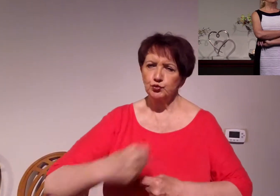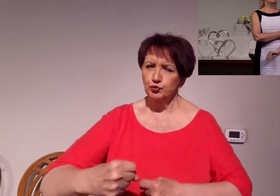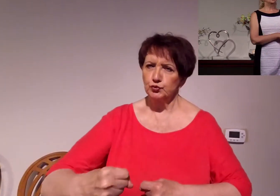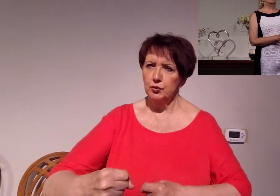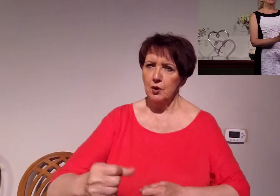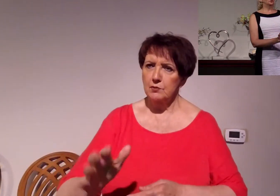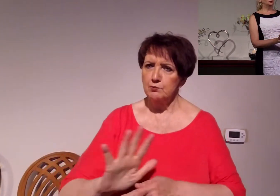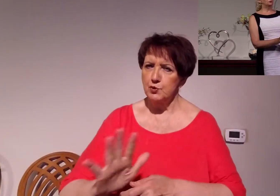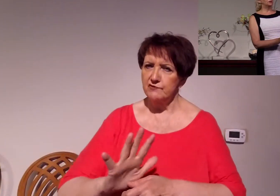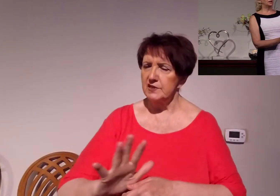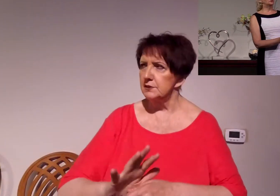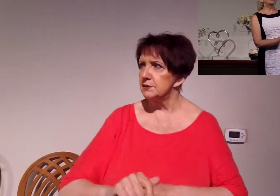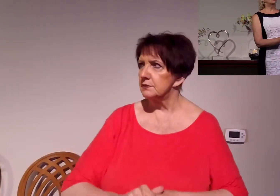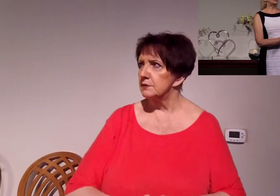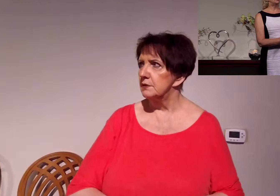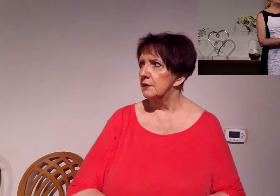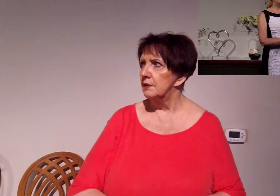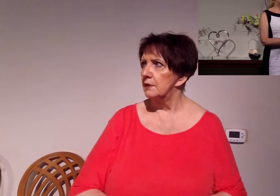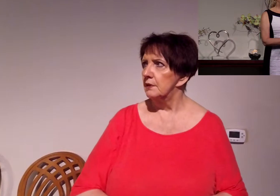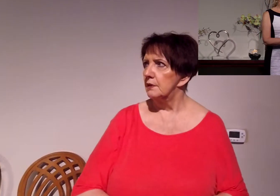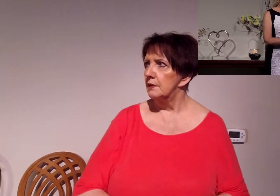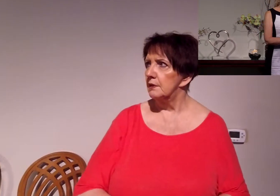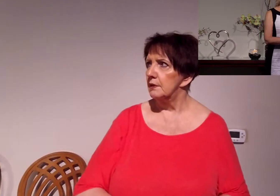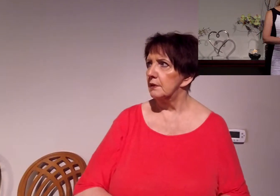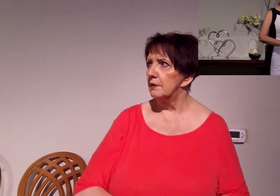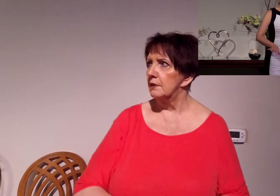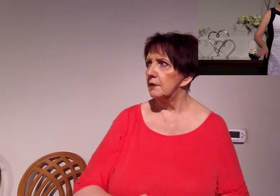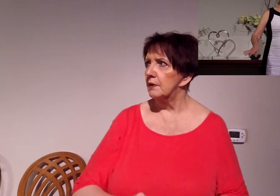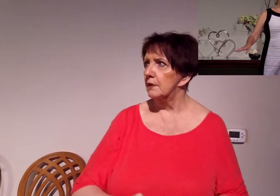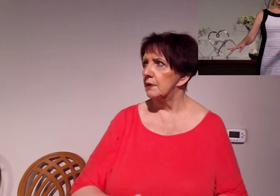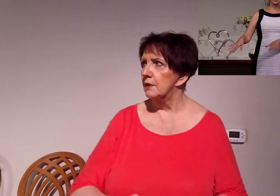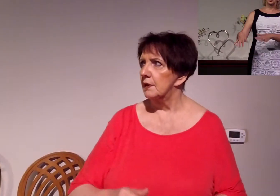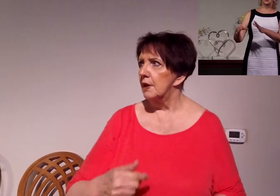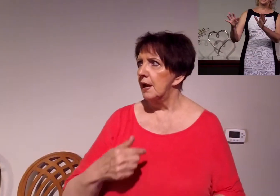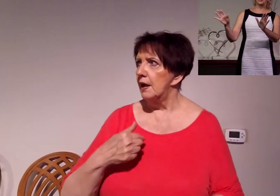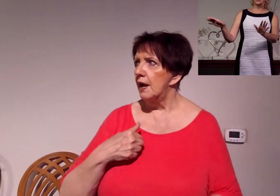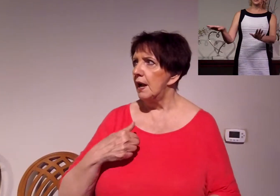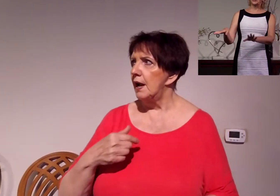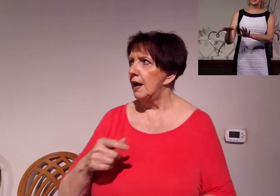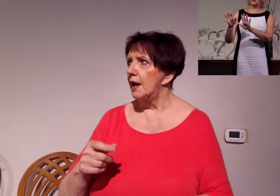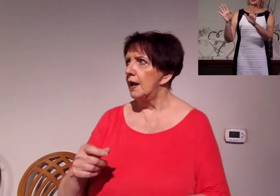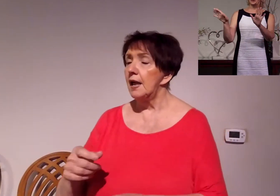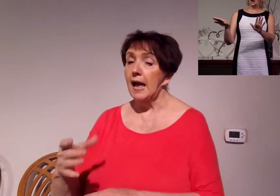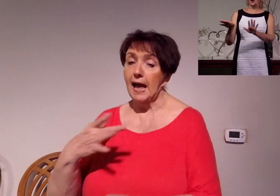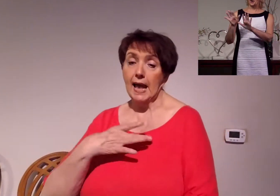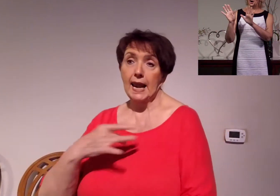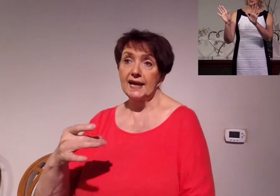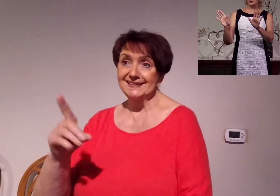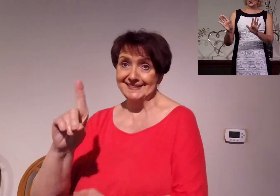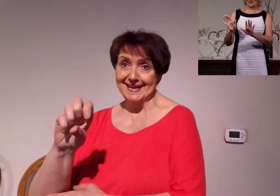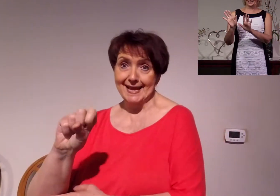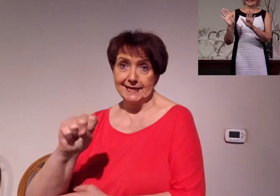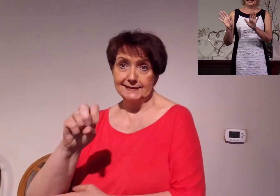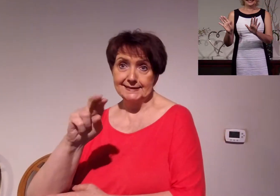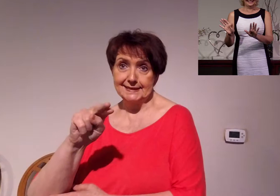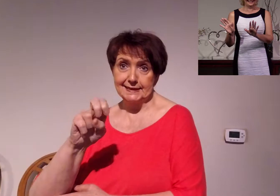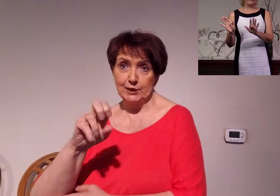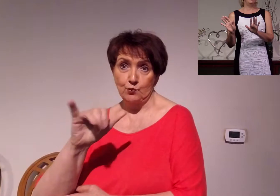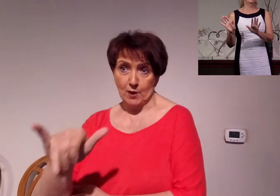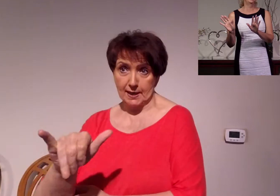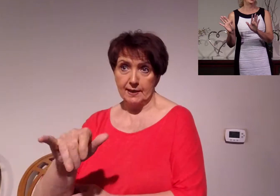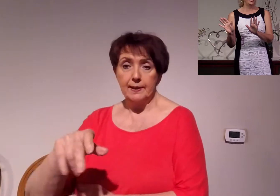that will fall over the edge for me. Me, I'm the Pixar, Disney, Hallmark.